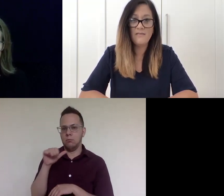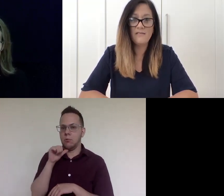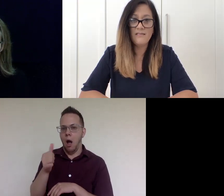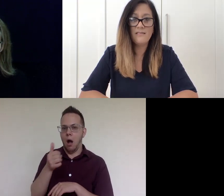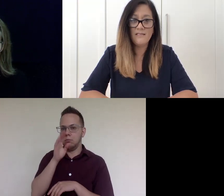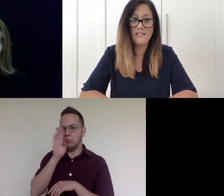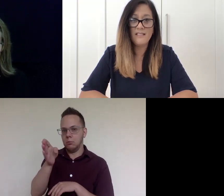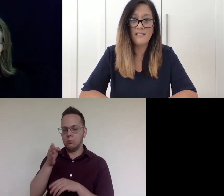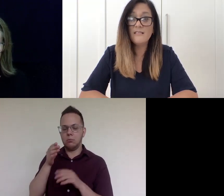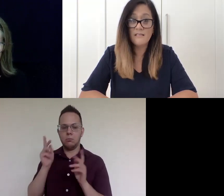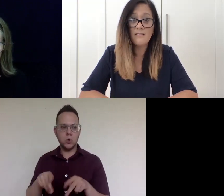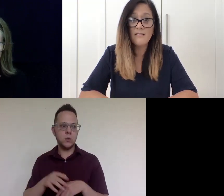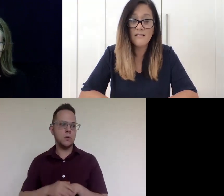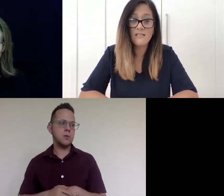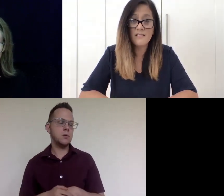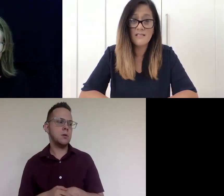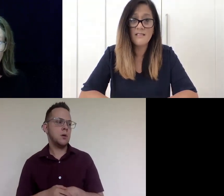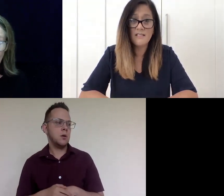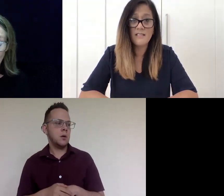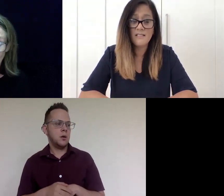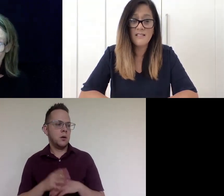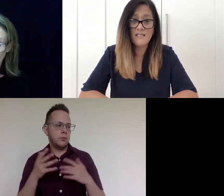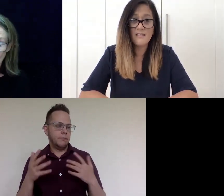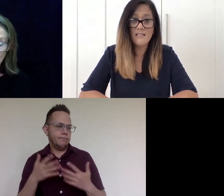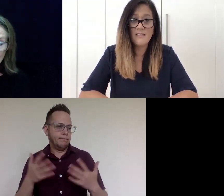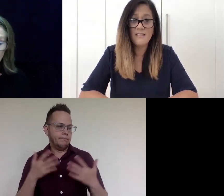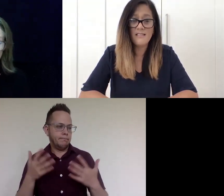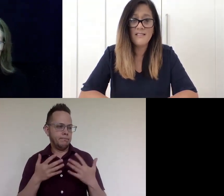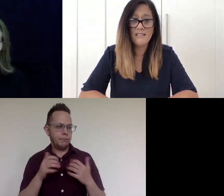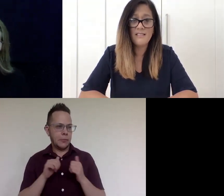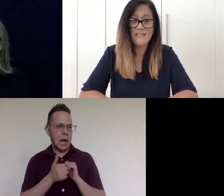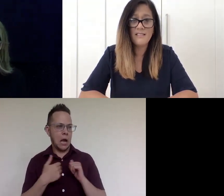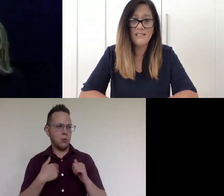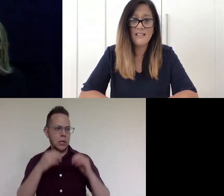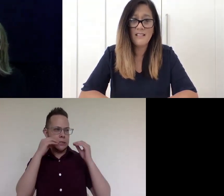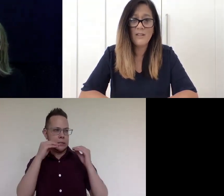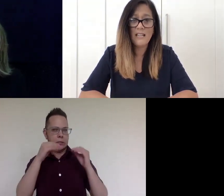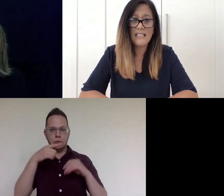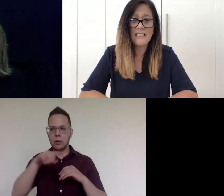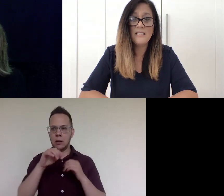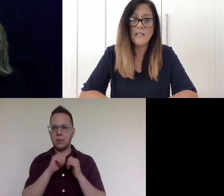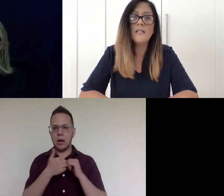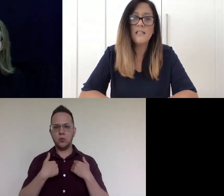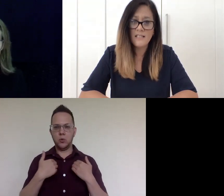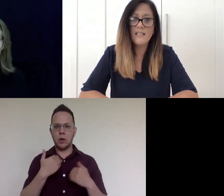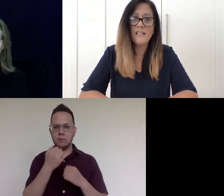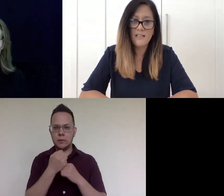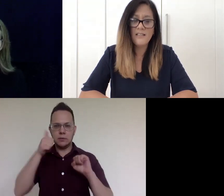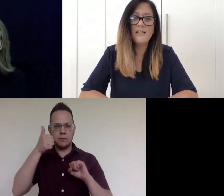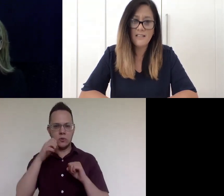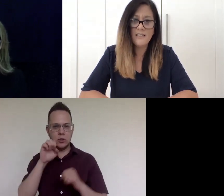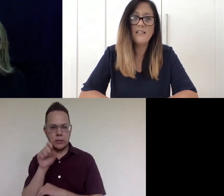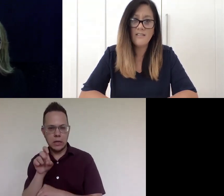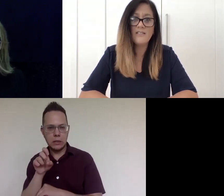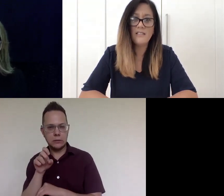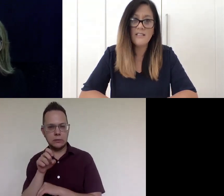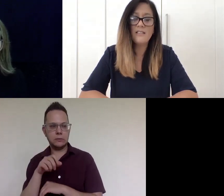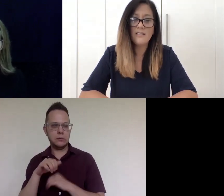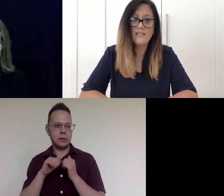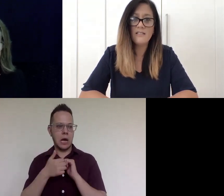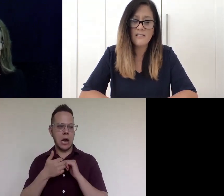it. I mean, very few resources to talk about being gay in the first place. So